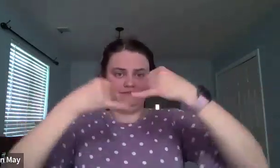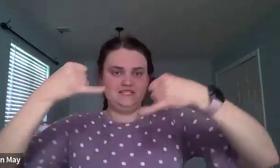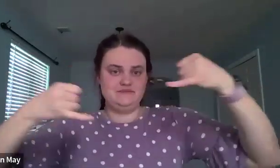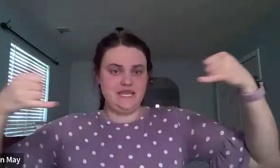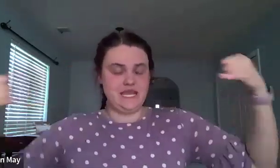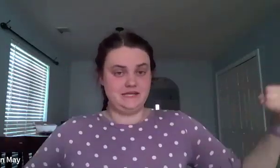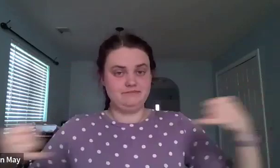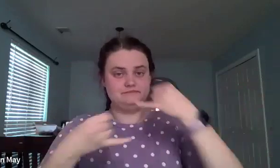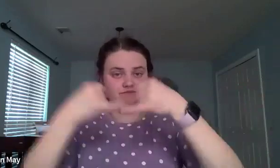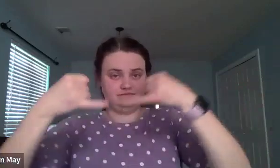Spaghetti.